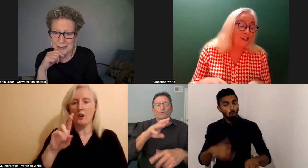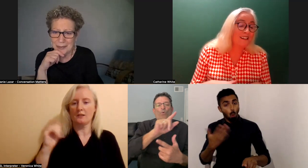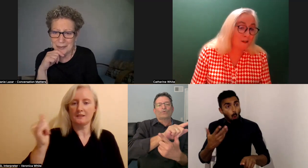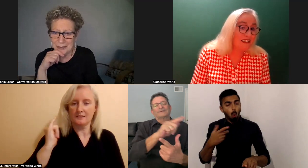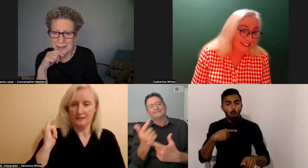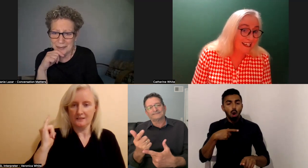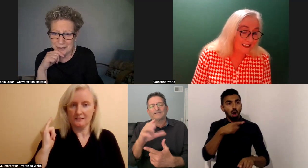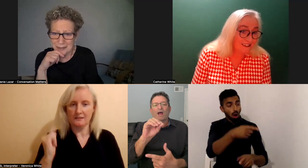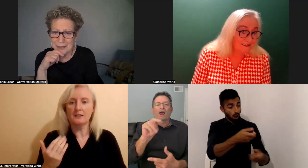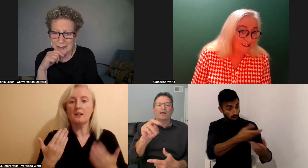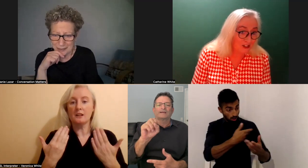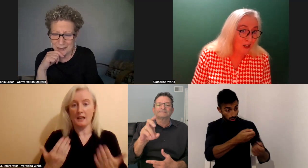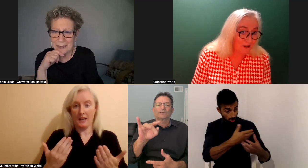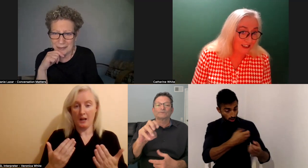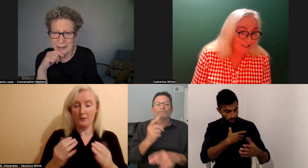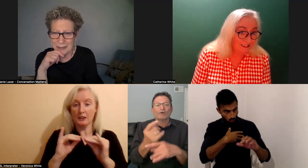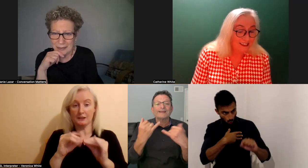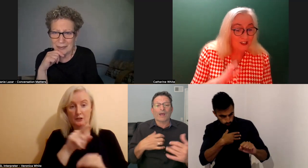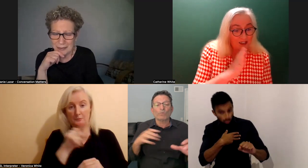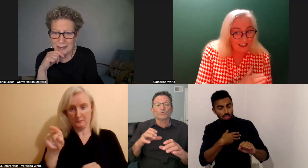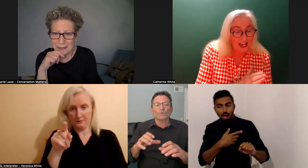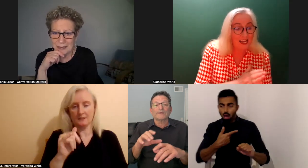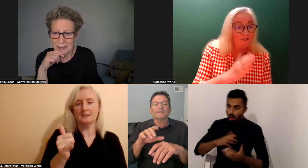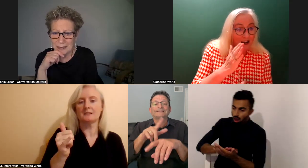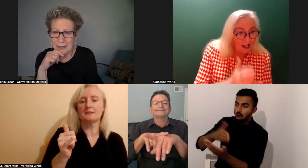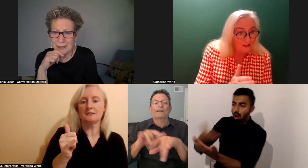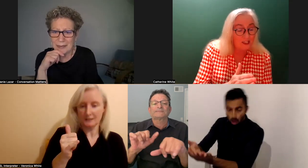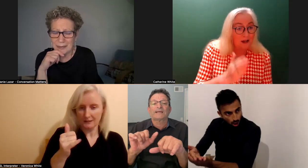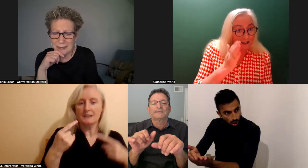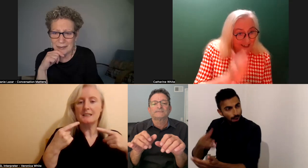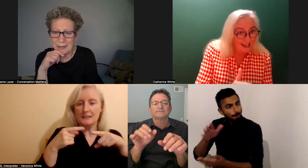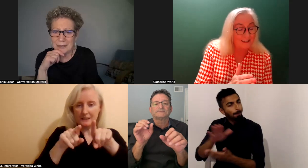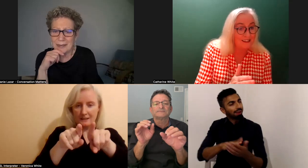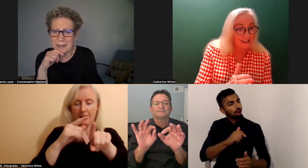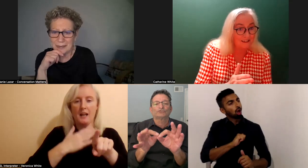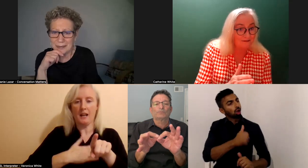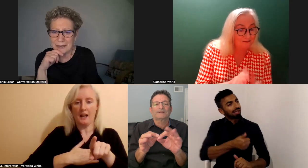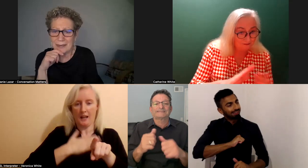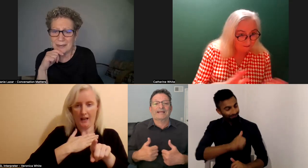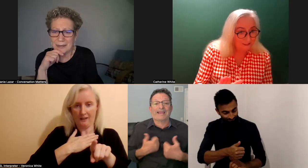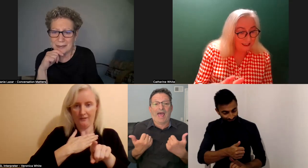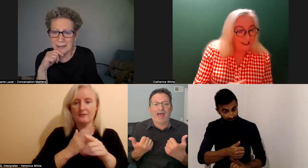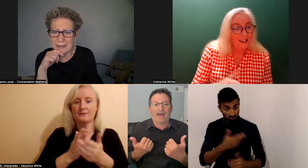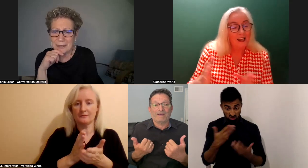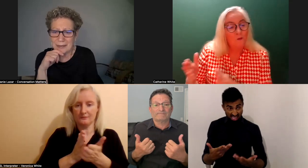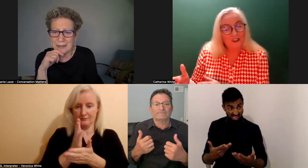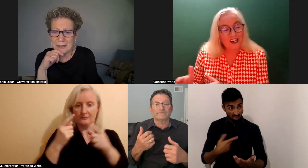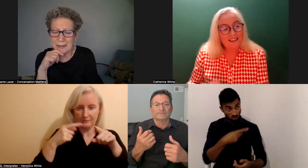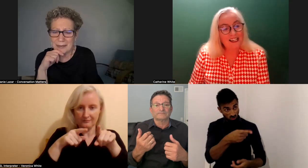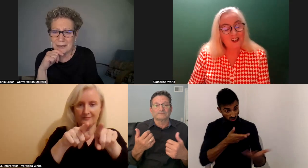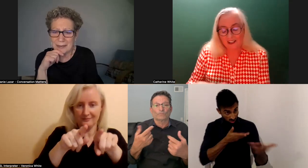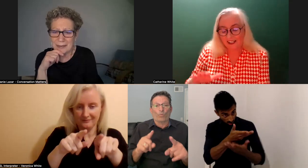we're doing simultaneous interpreting. So it's live, on the spot, as it is.